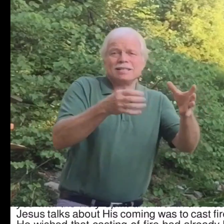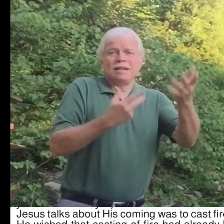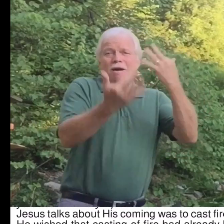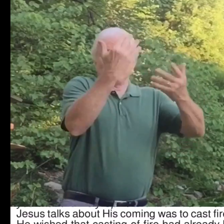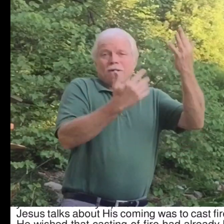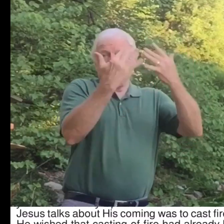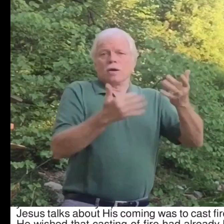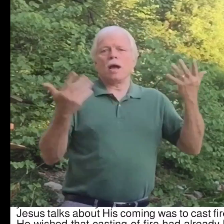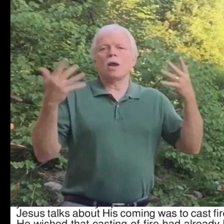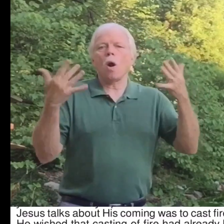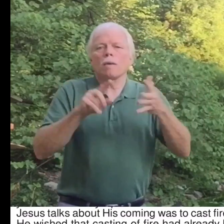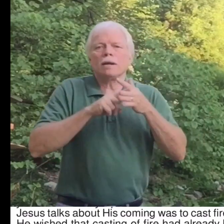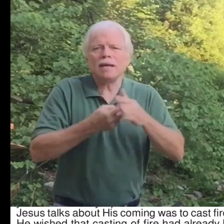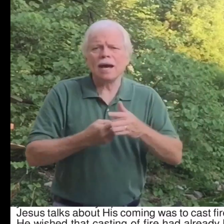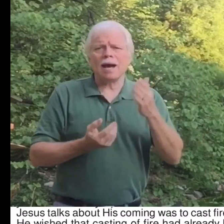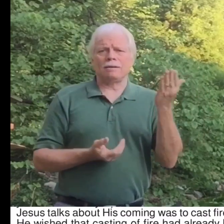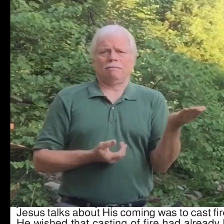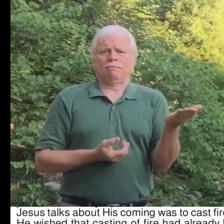casting of fire had already begun.